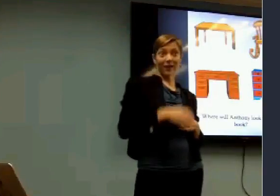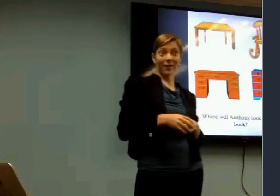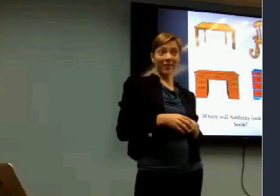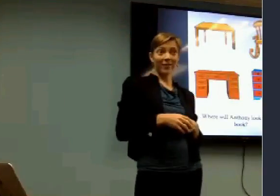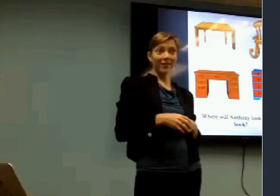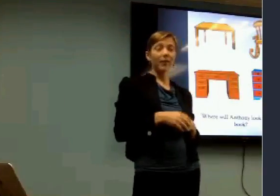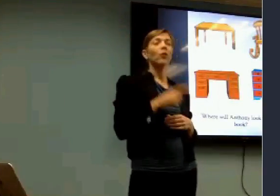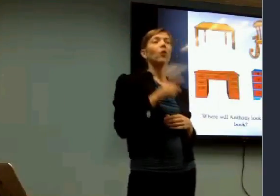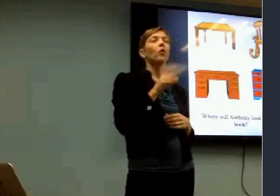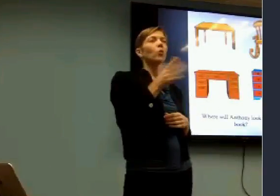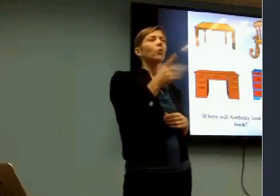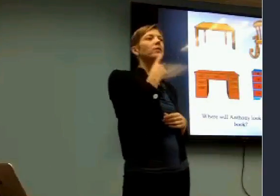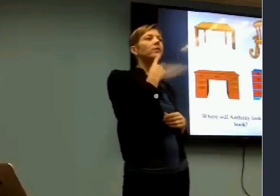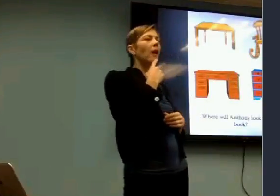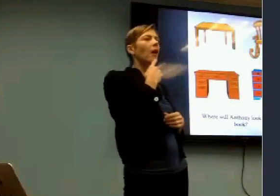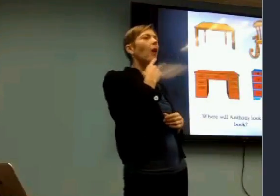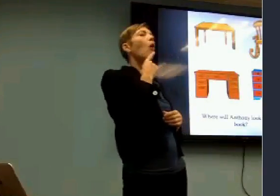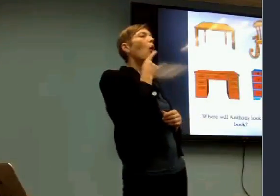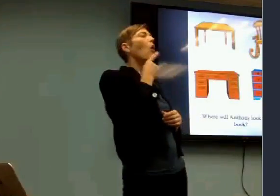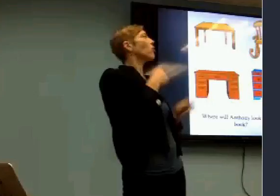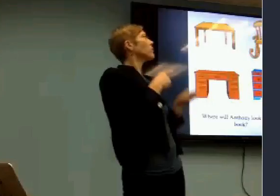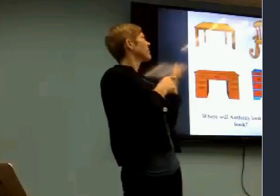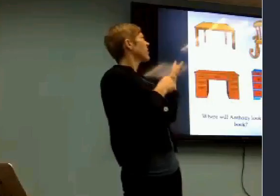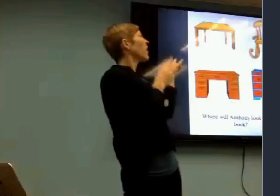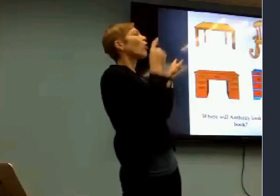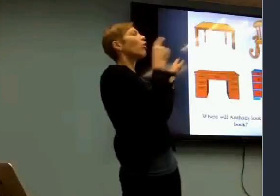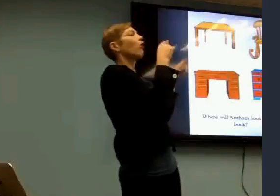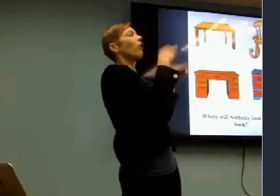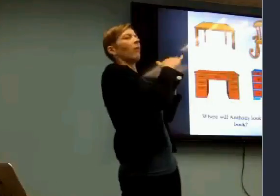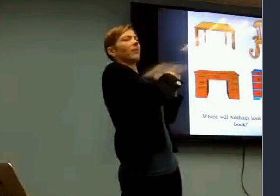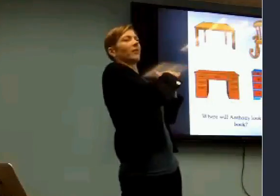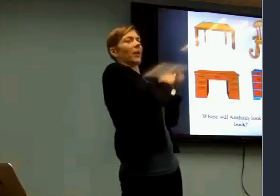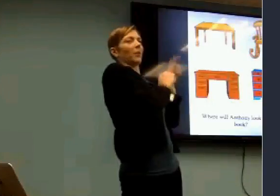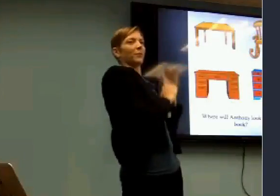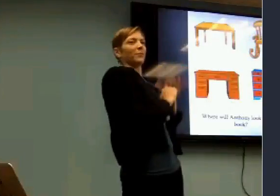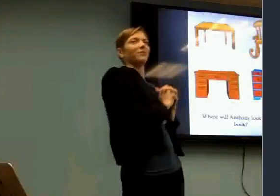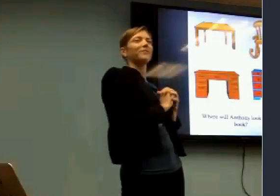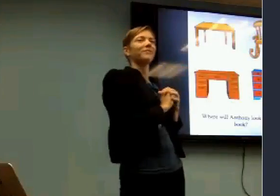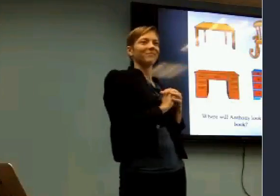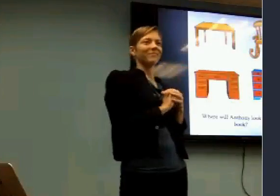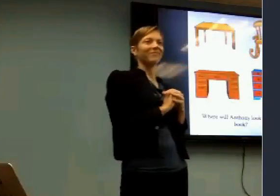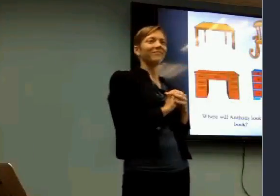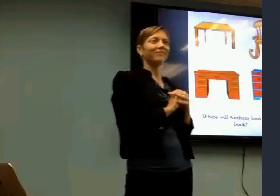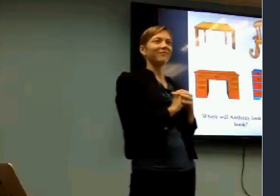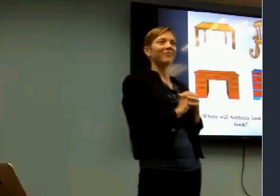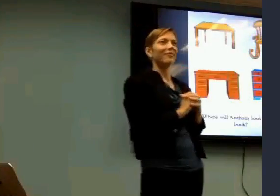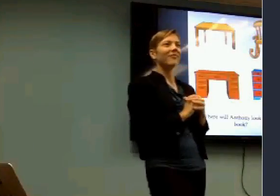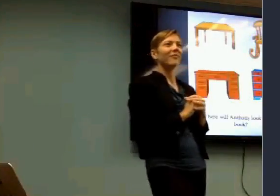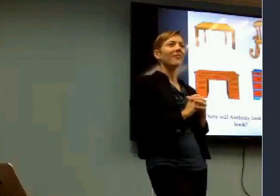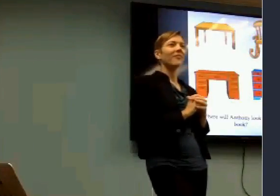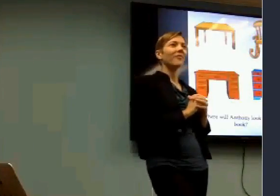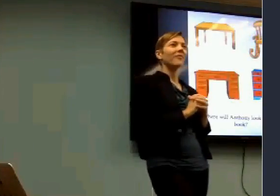If a child has good theory of mind, they would say, oh, well, Anthony will look on the table.